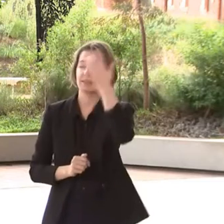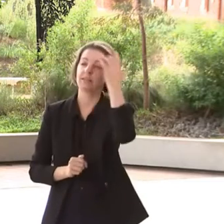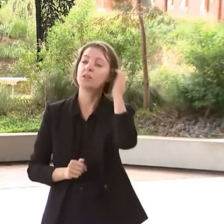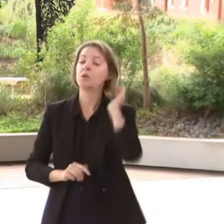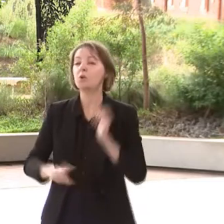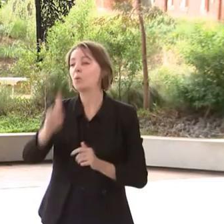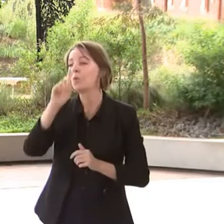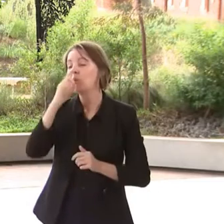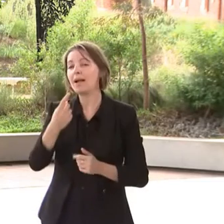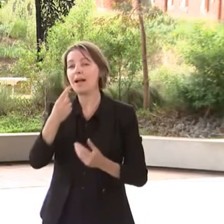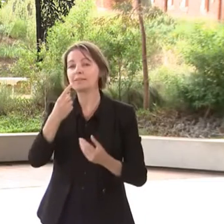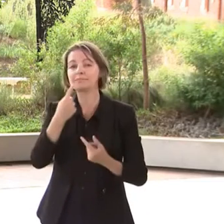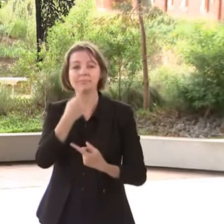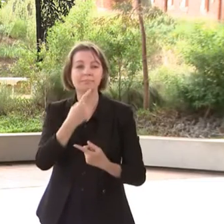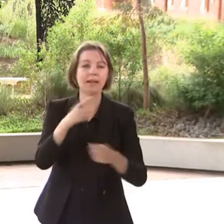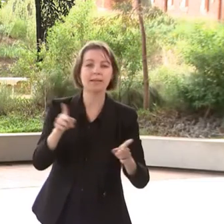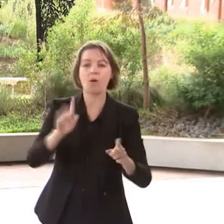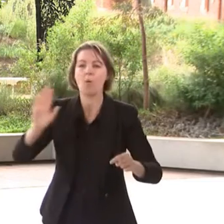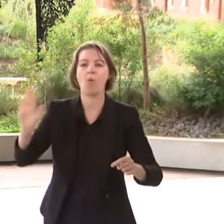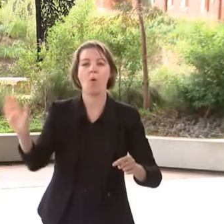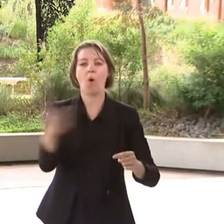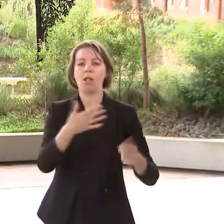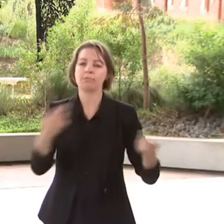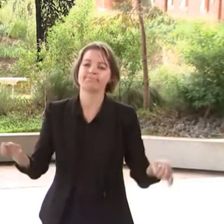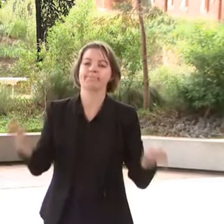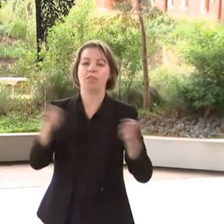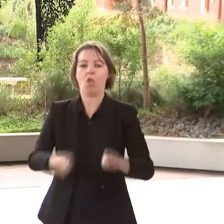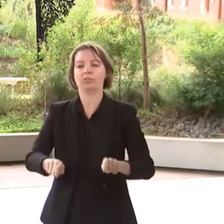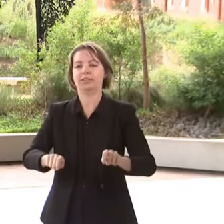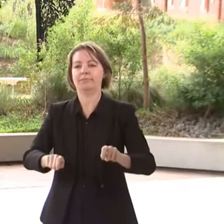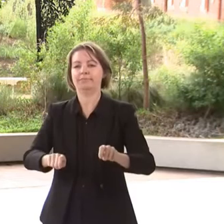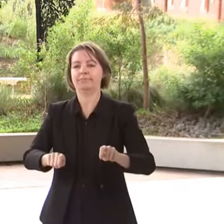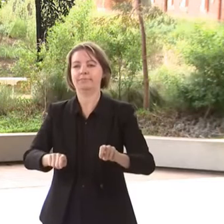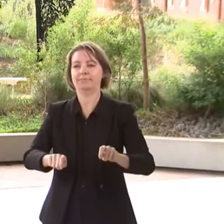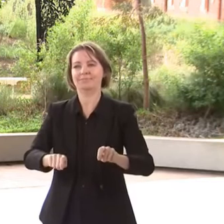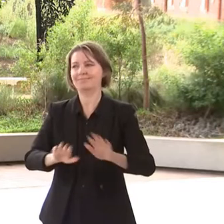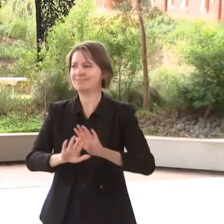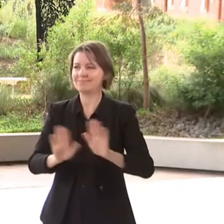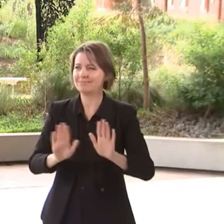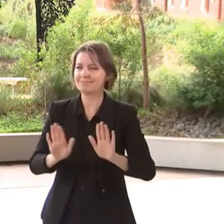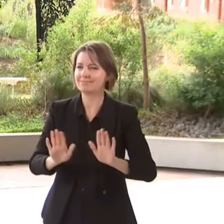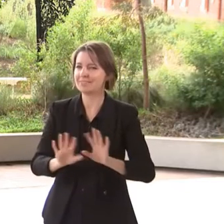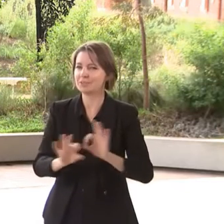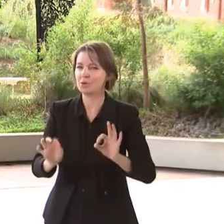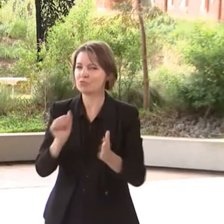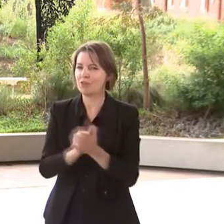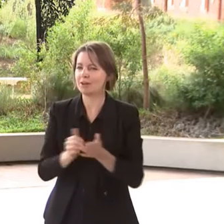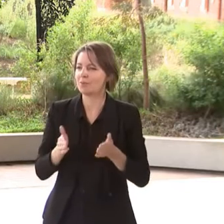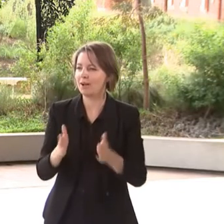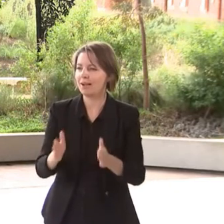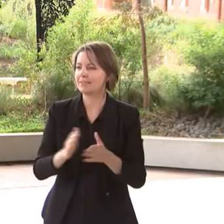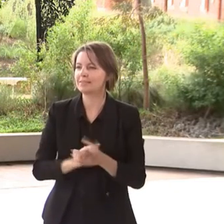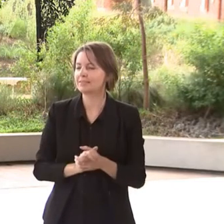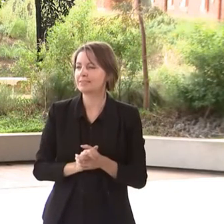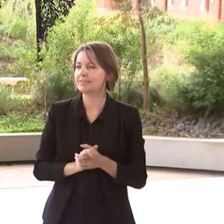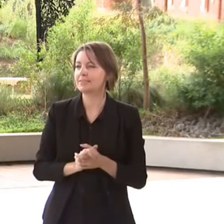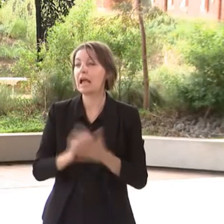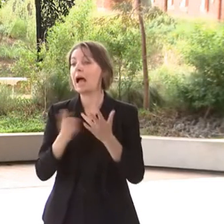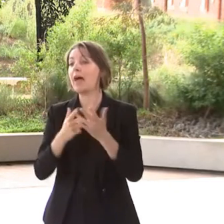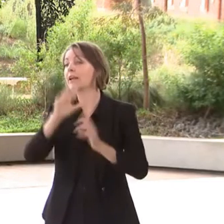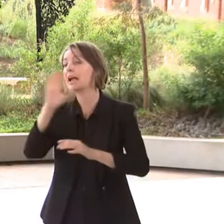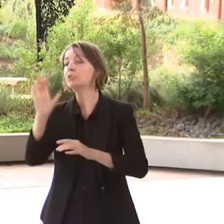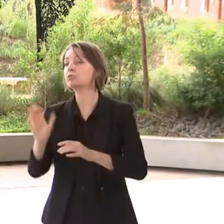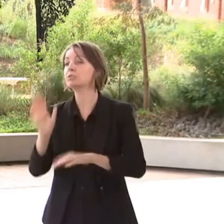entire community, we should lock down, is not the approach. It's not the approach that anywhere in the world has